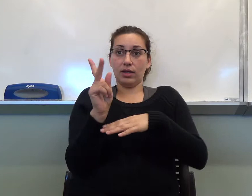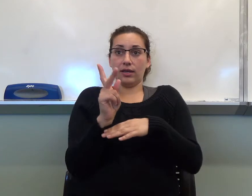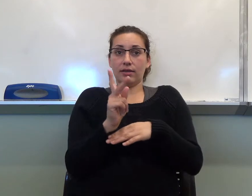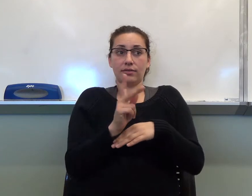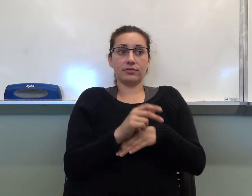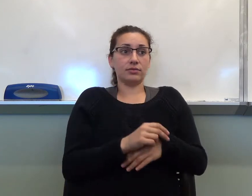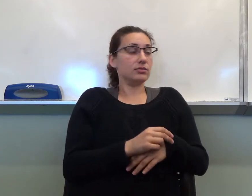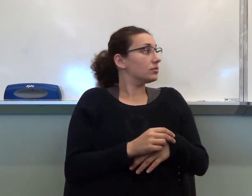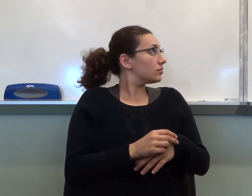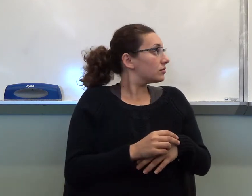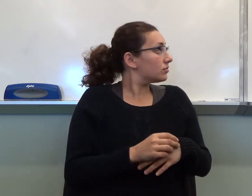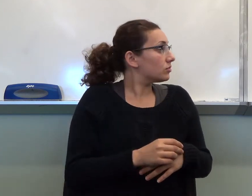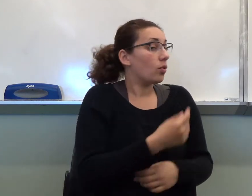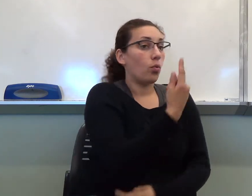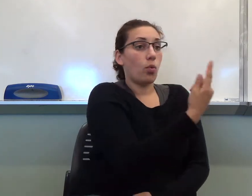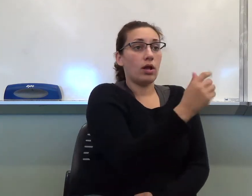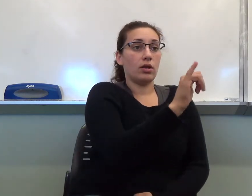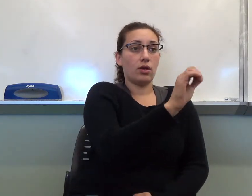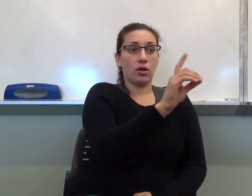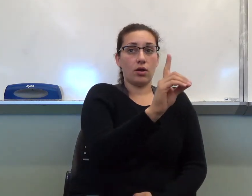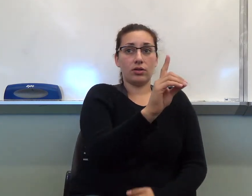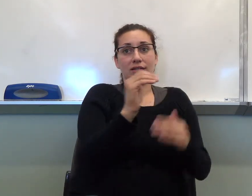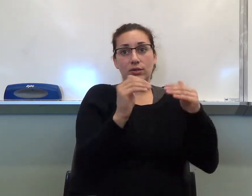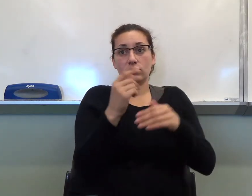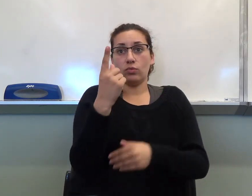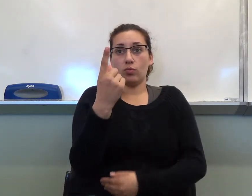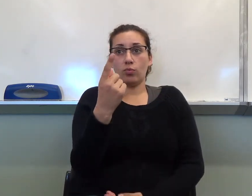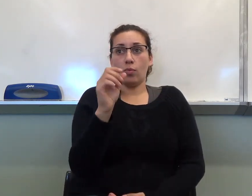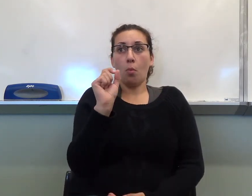0.914 meters. 1 yard, 0.914 meters.